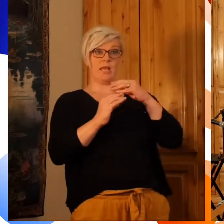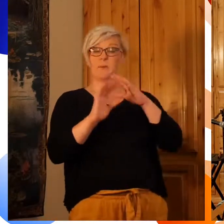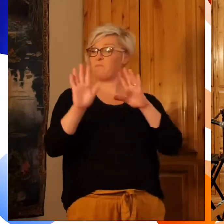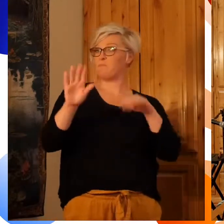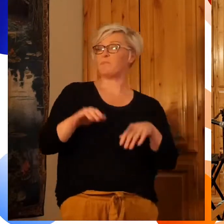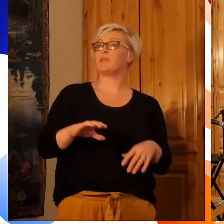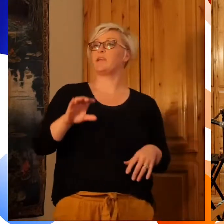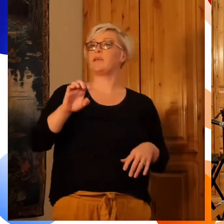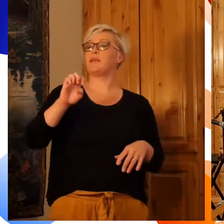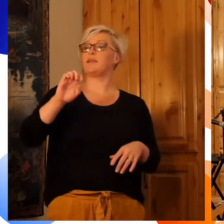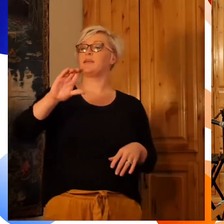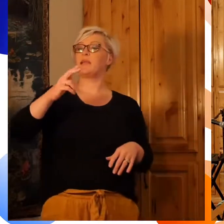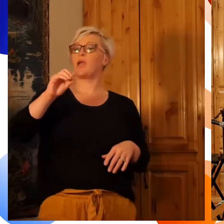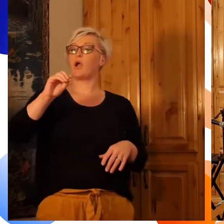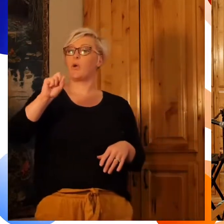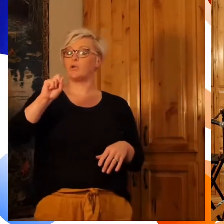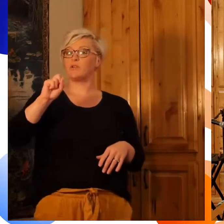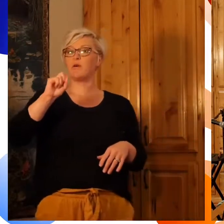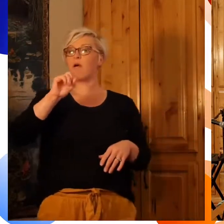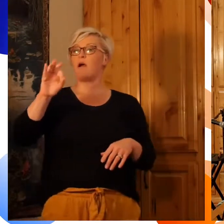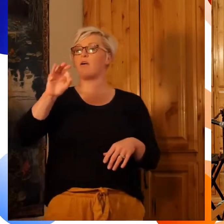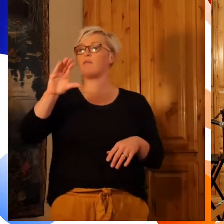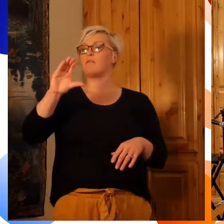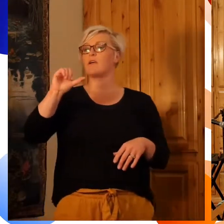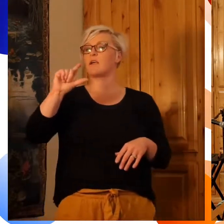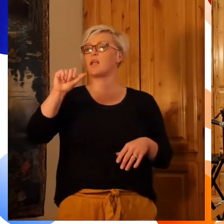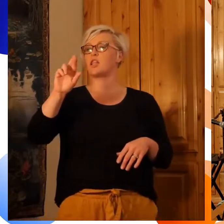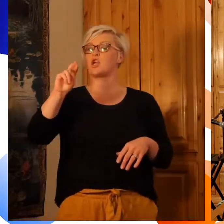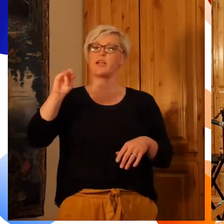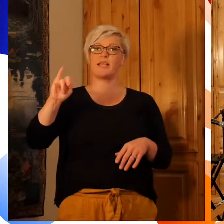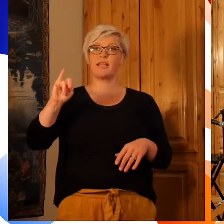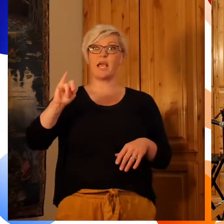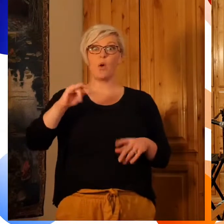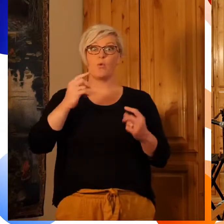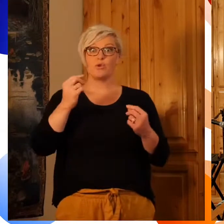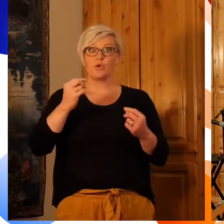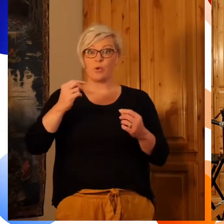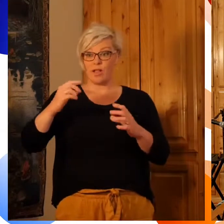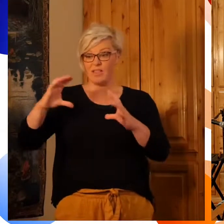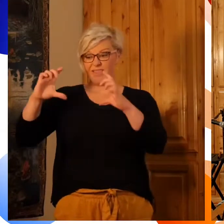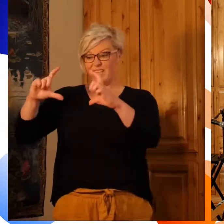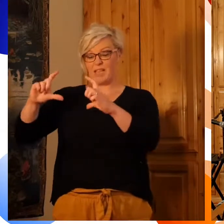Killarney? And the young man swept up the tambourine and danced about the room like a madman.